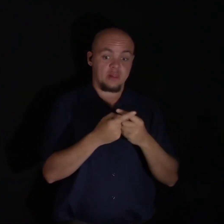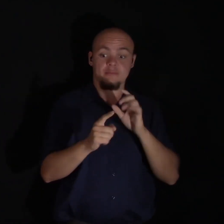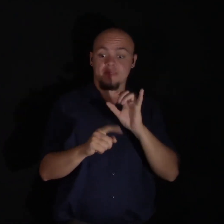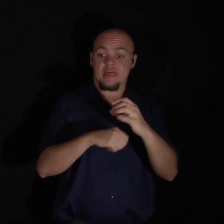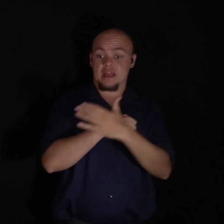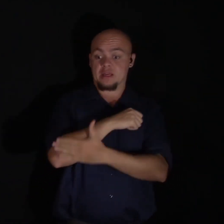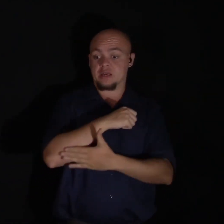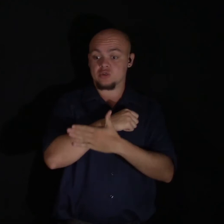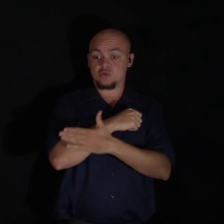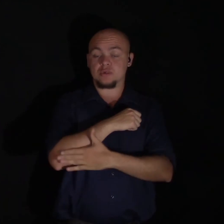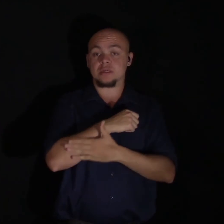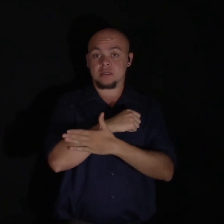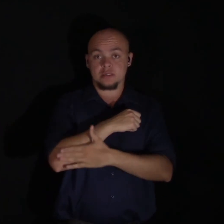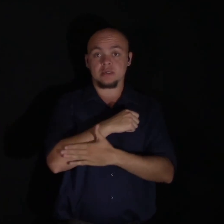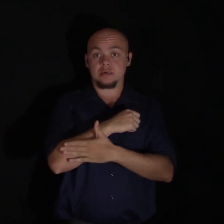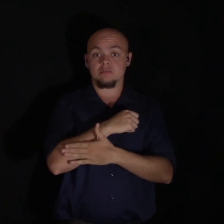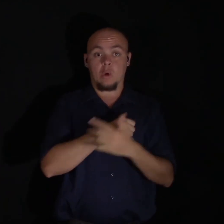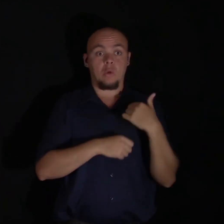country.